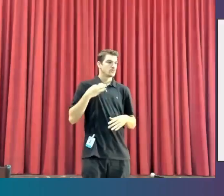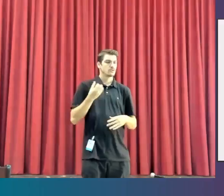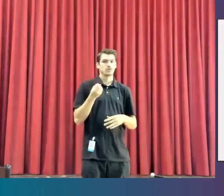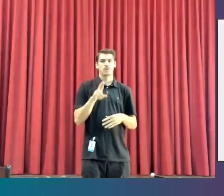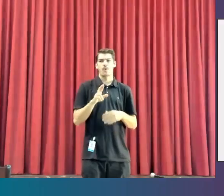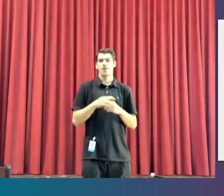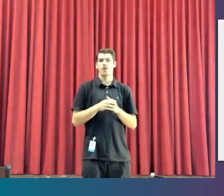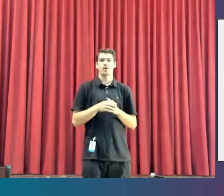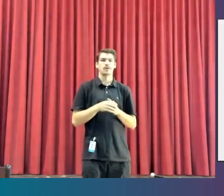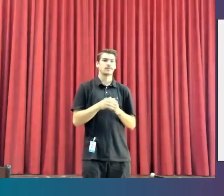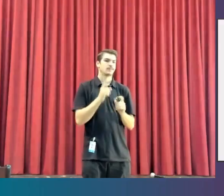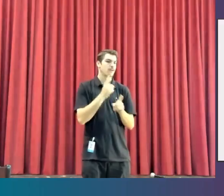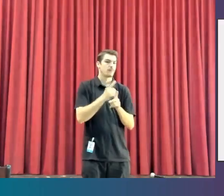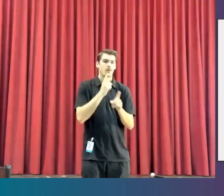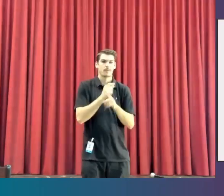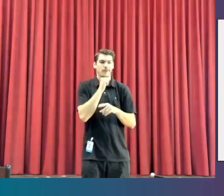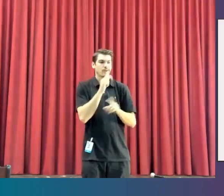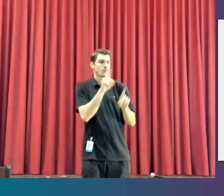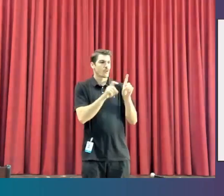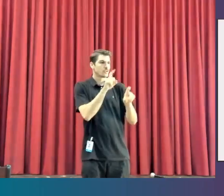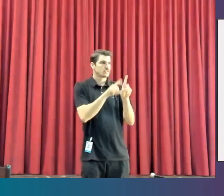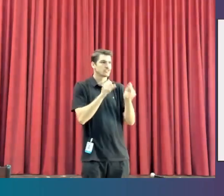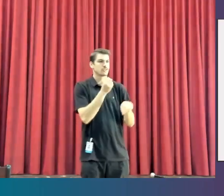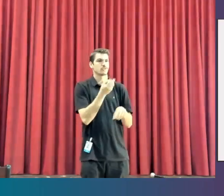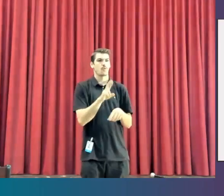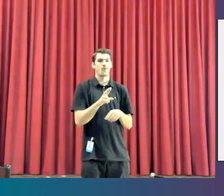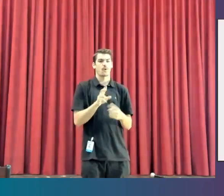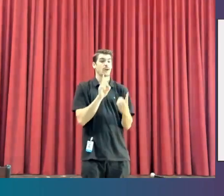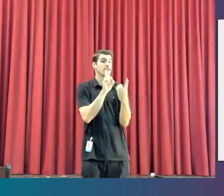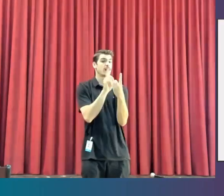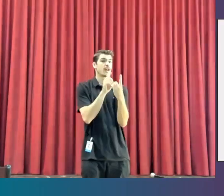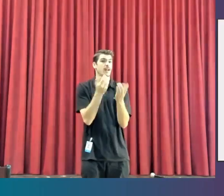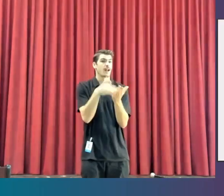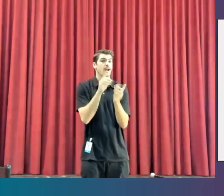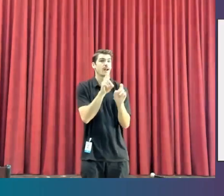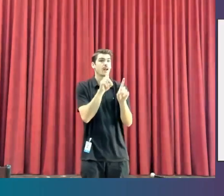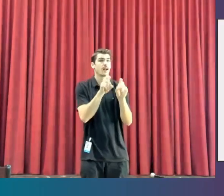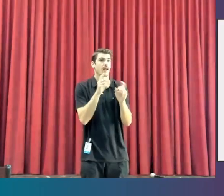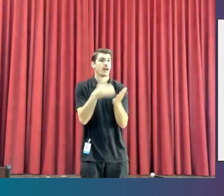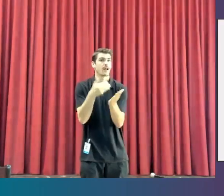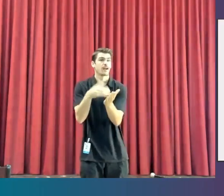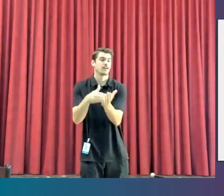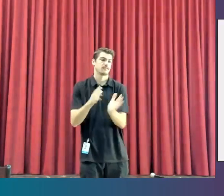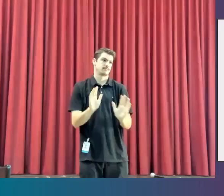inappropriate questions, or even persistent requests for dates.